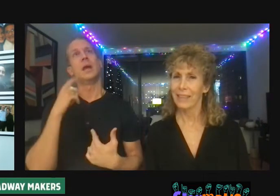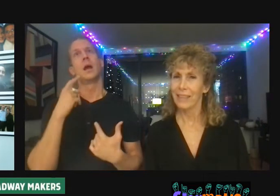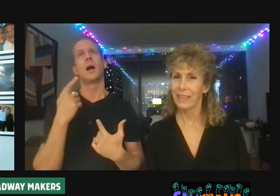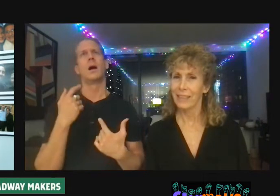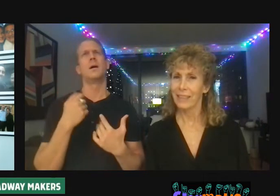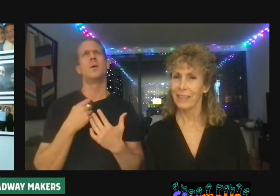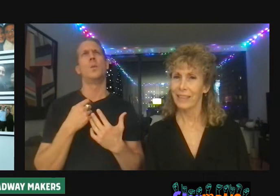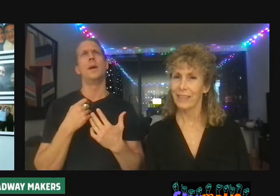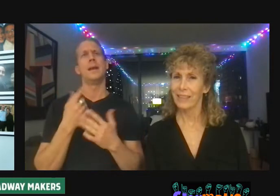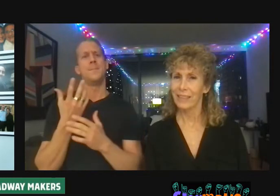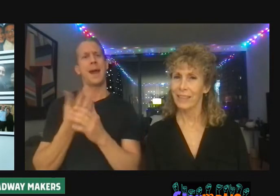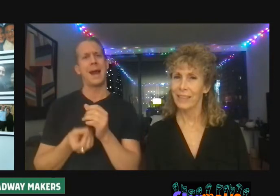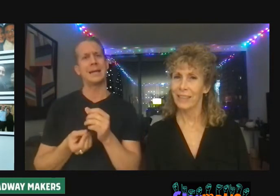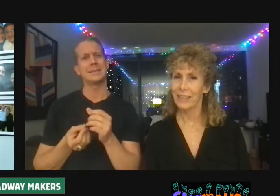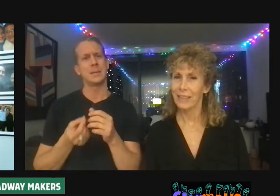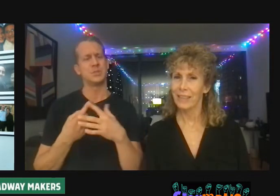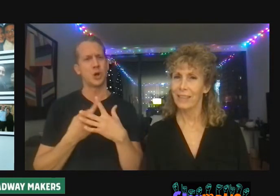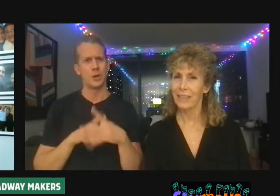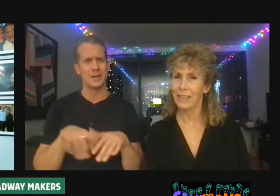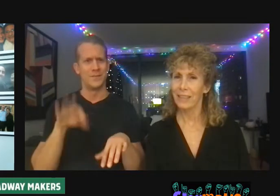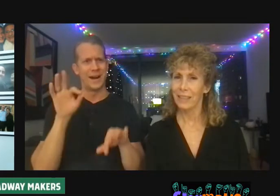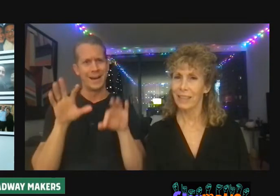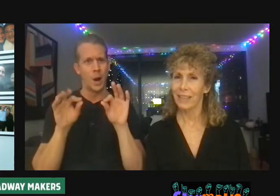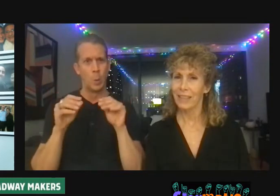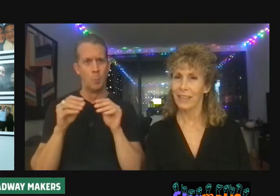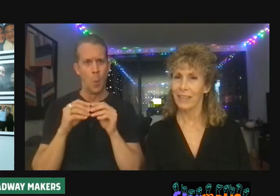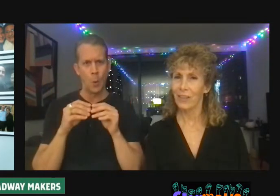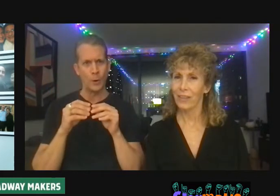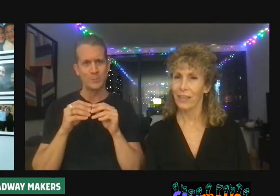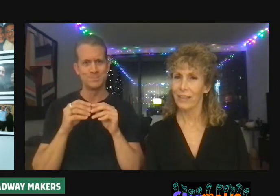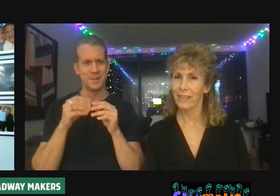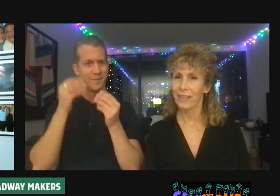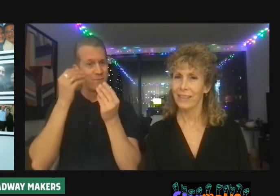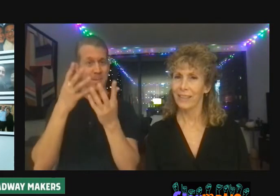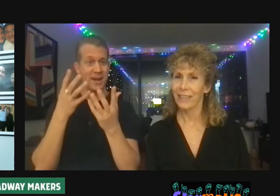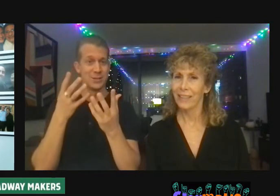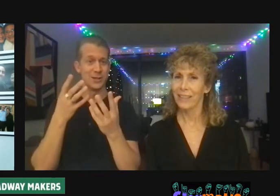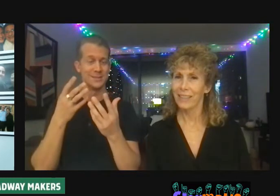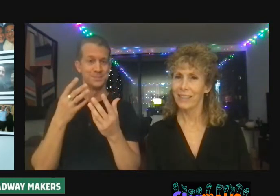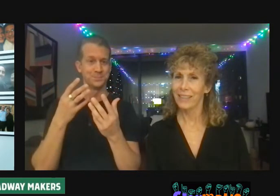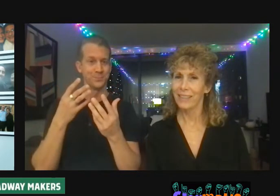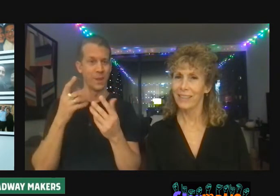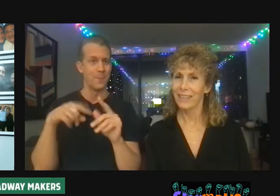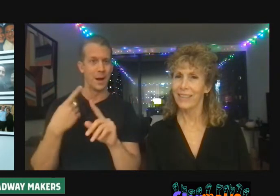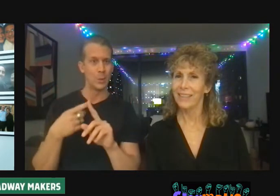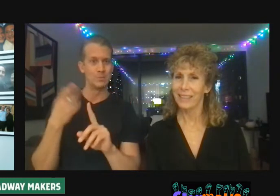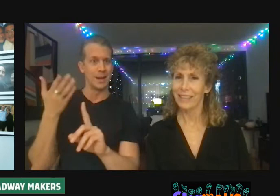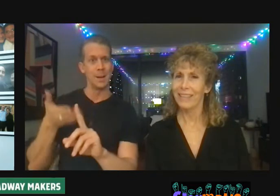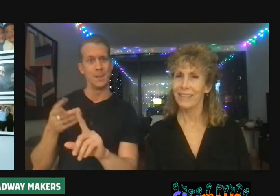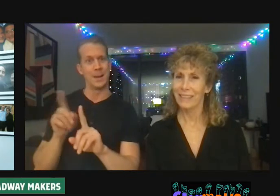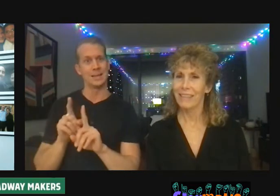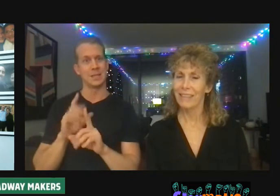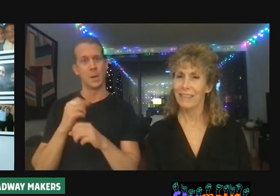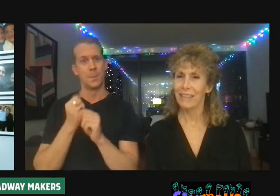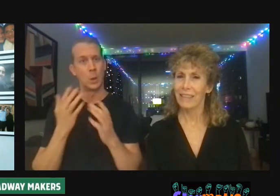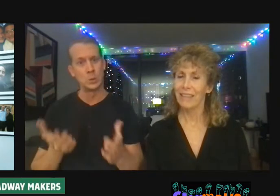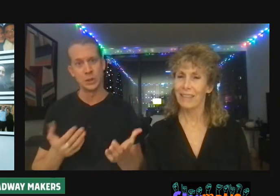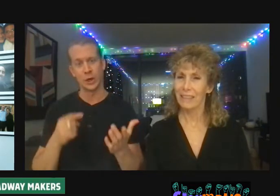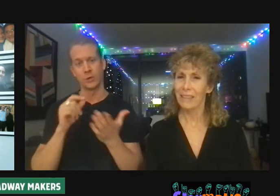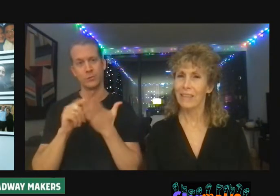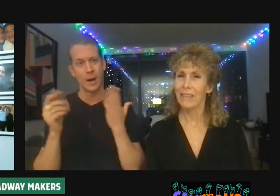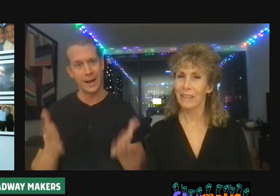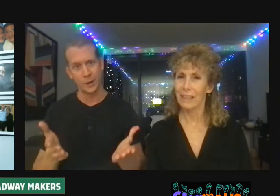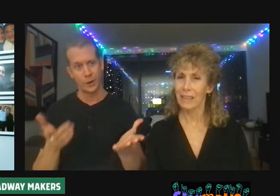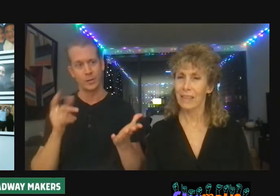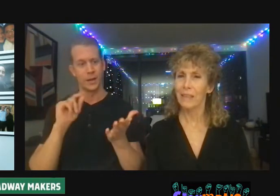I think when he passed, I'm starting to find out more information about him as a